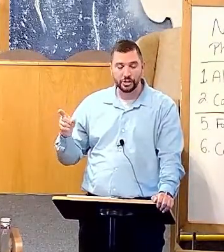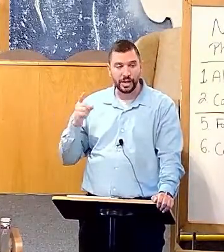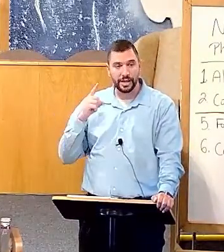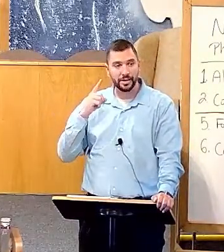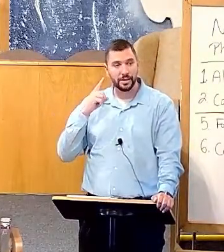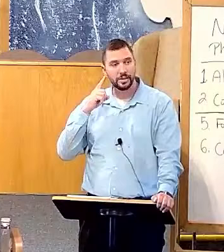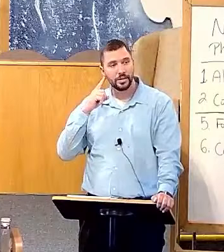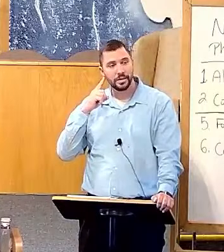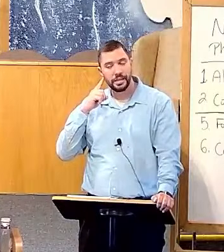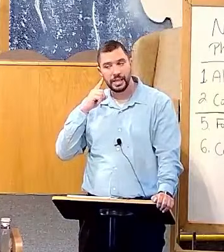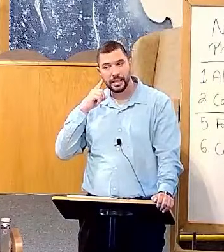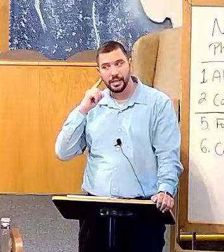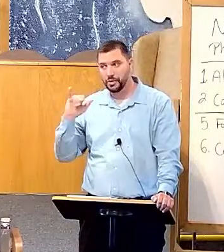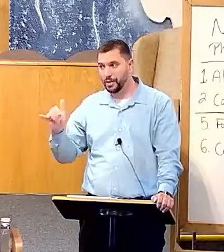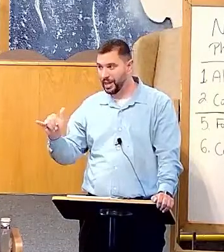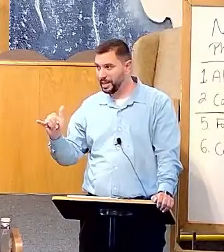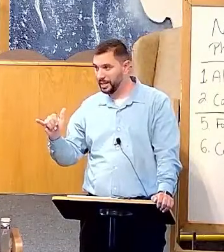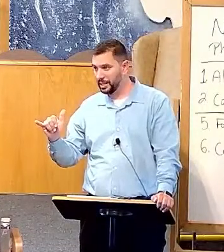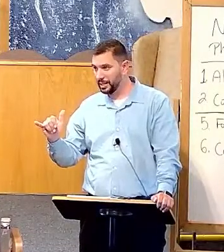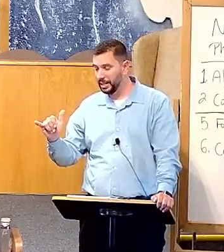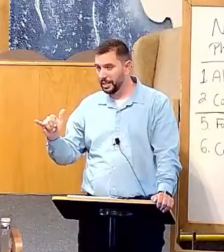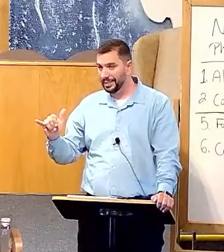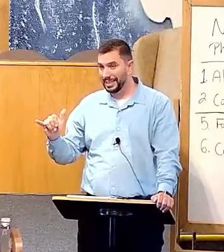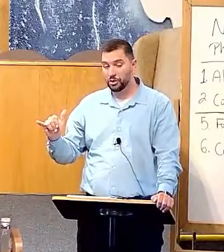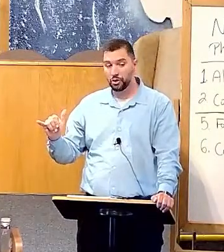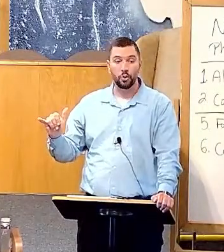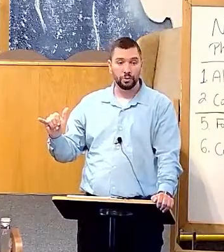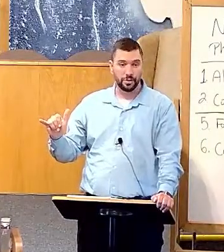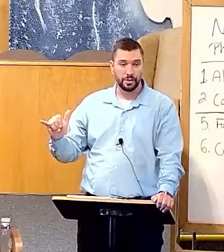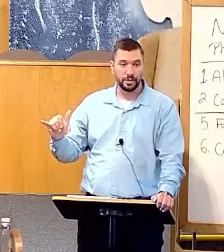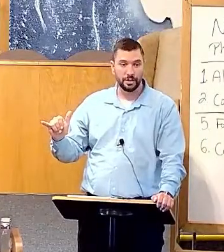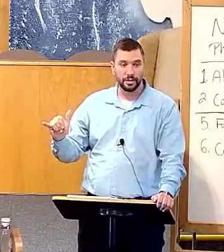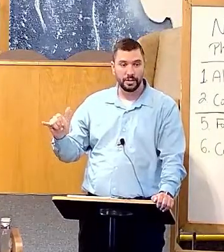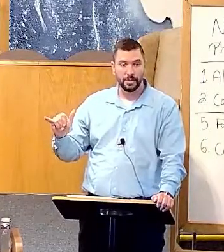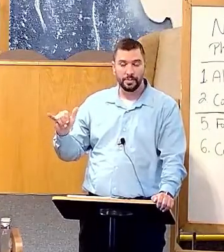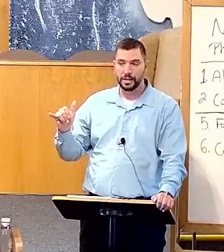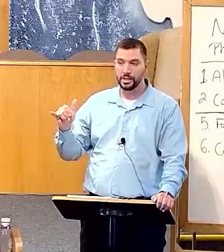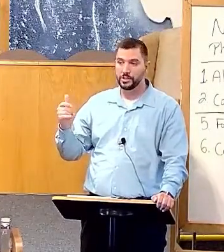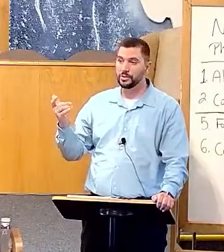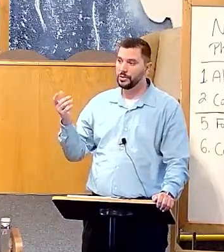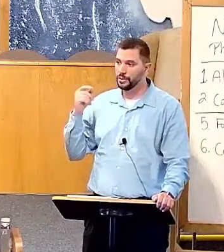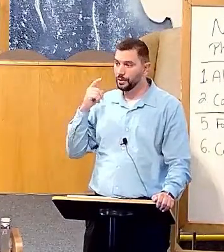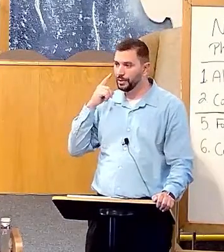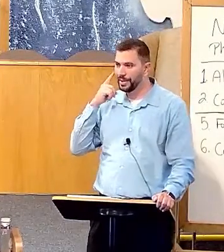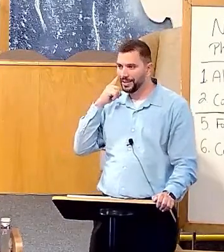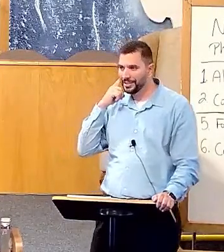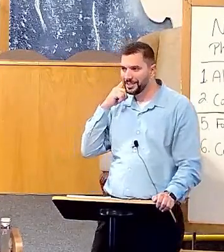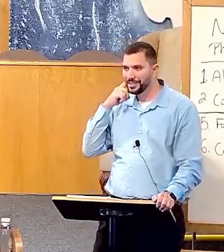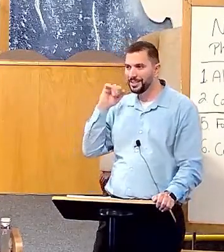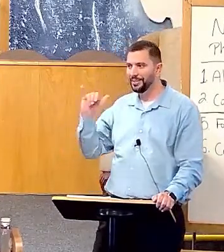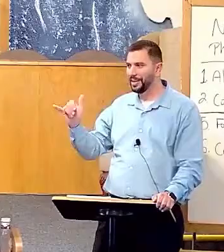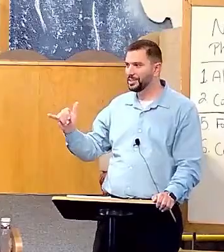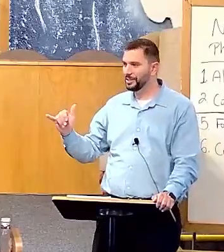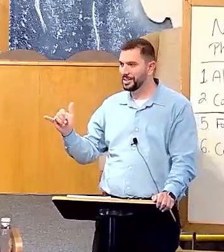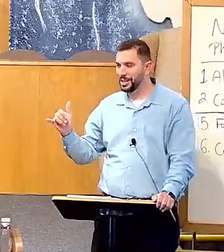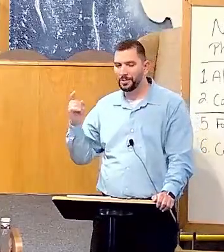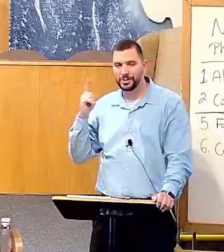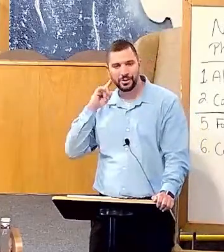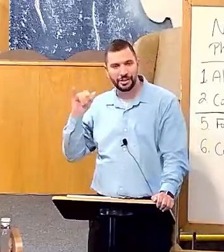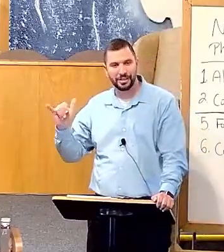ear and then do that, that's gold, because your gold earrings, right? So it's yellow, but your gold earrings.